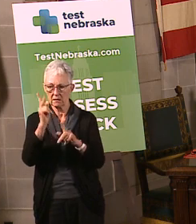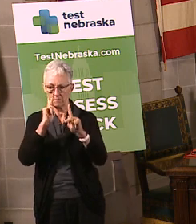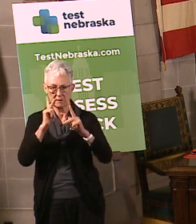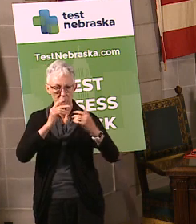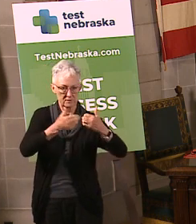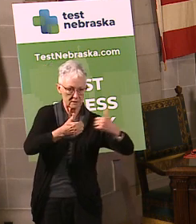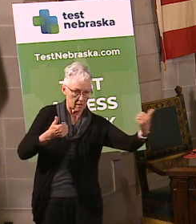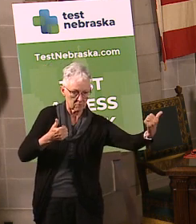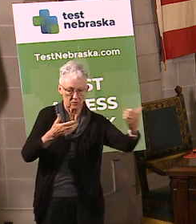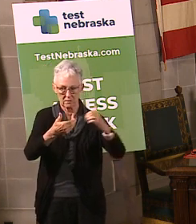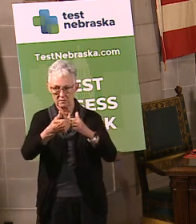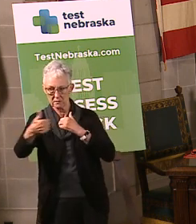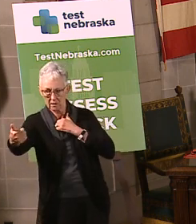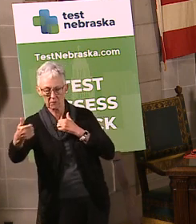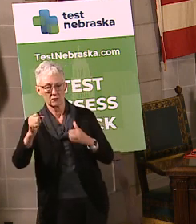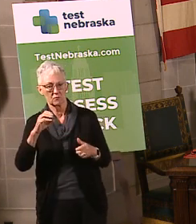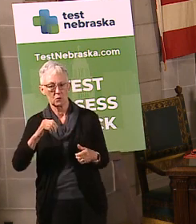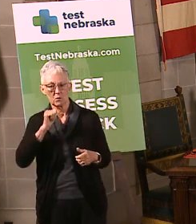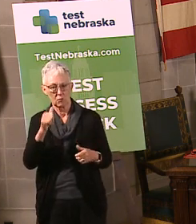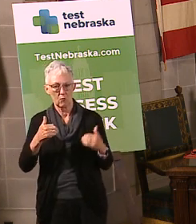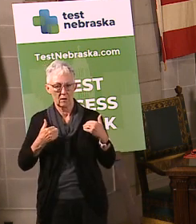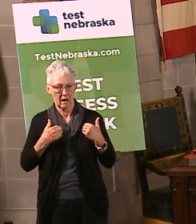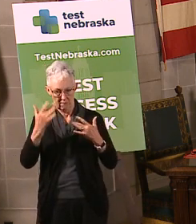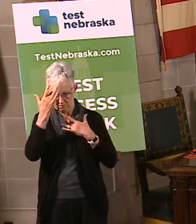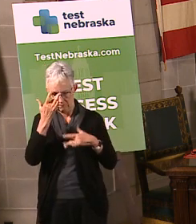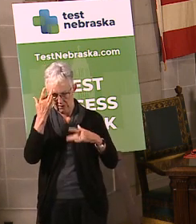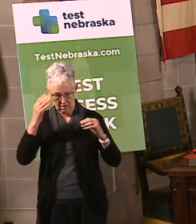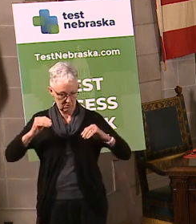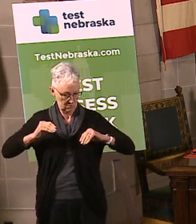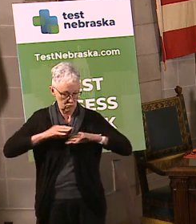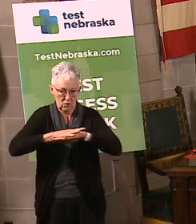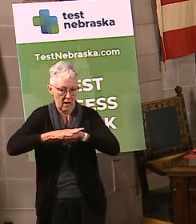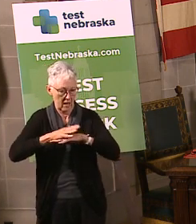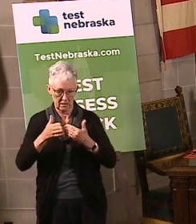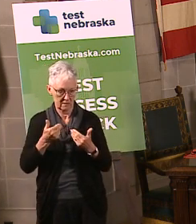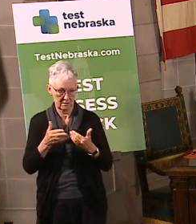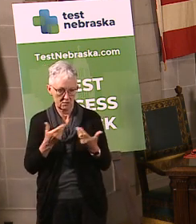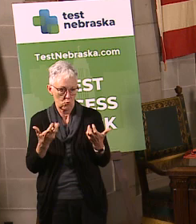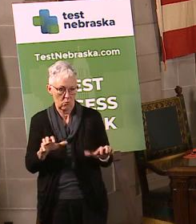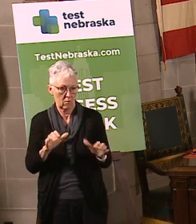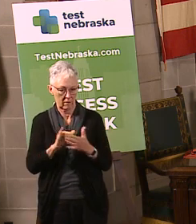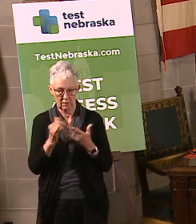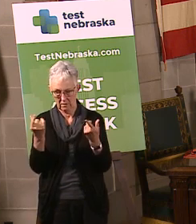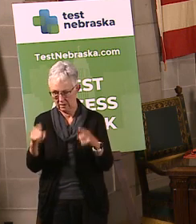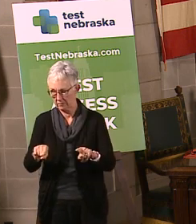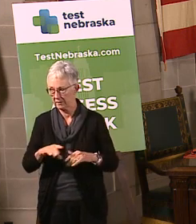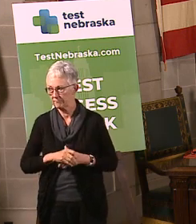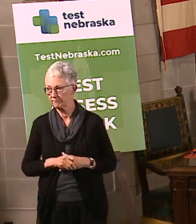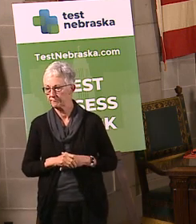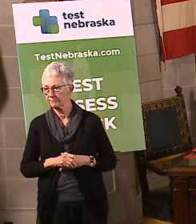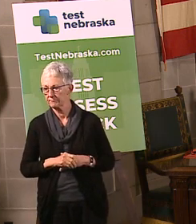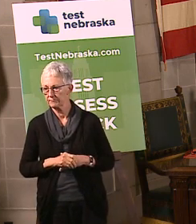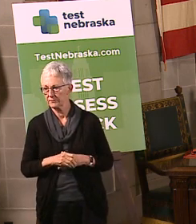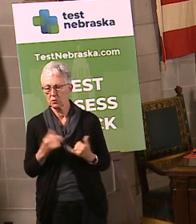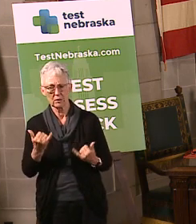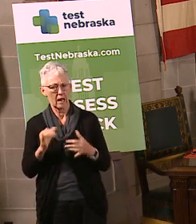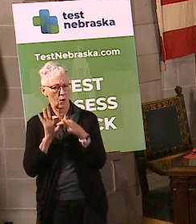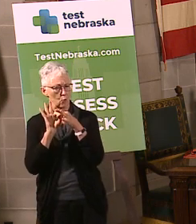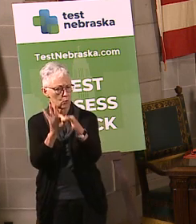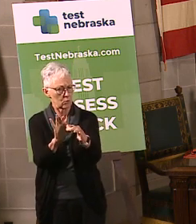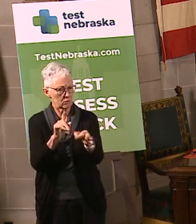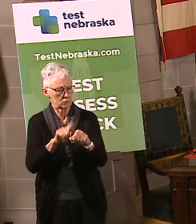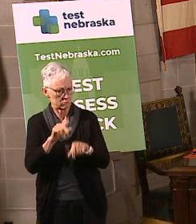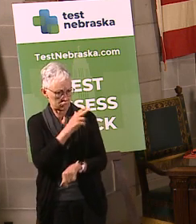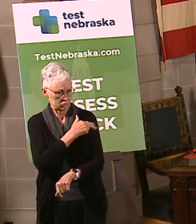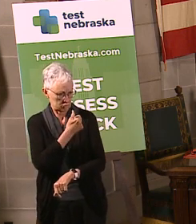virus continues to be in fact in the state. Hospitals, we talk about hospital data again. So again, this is the